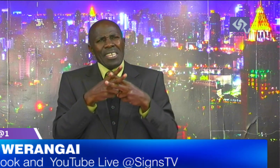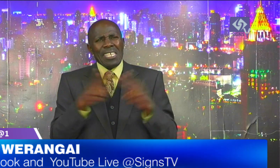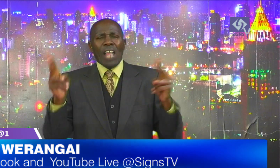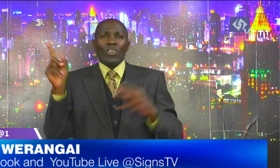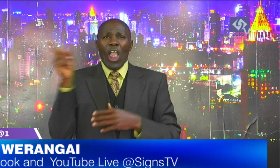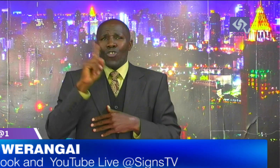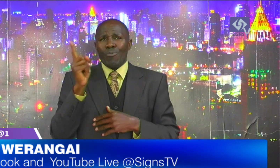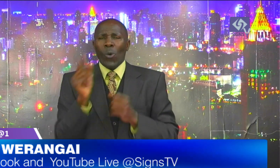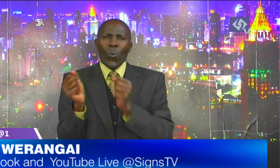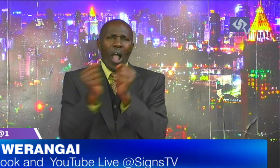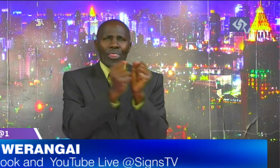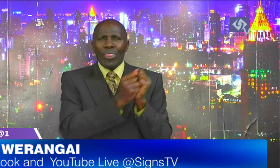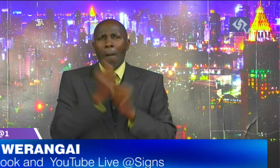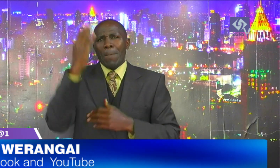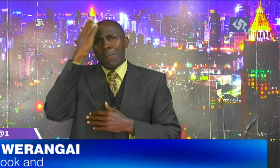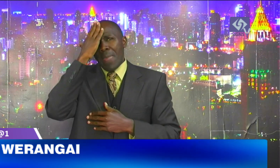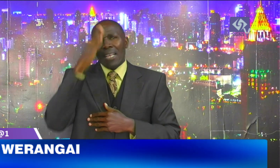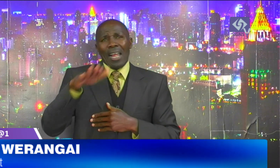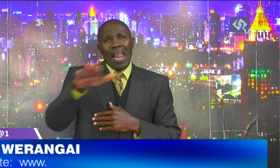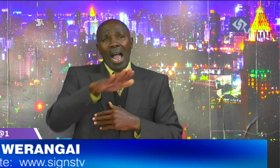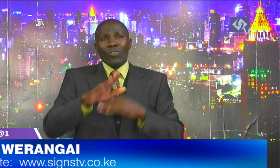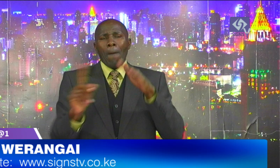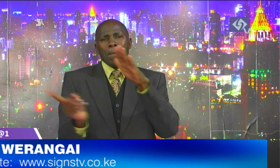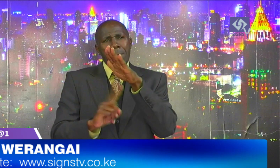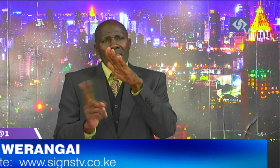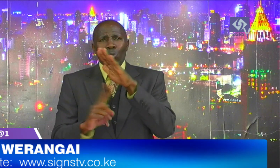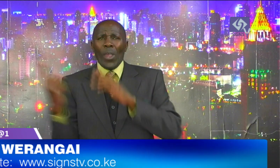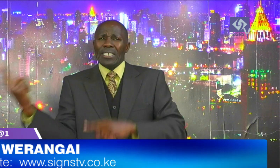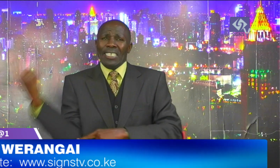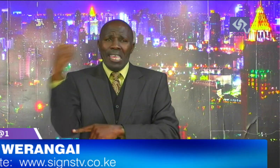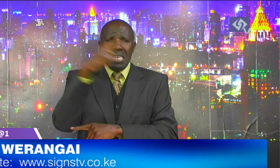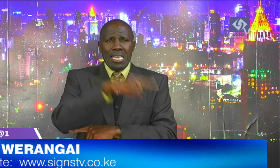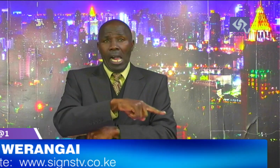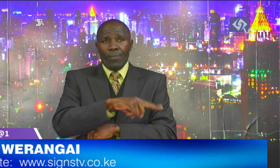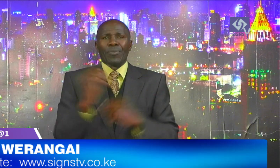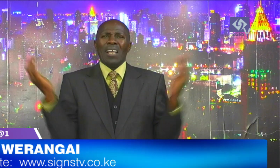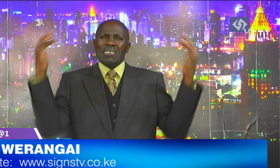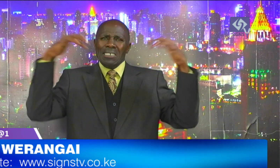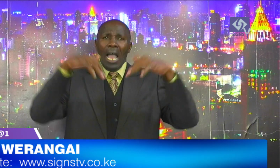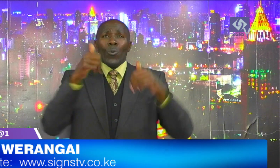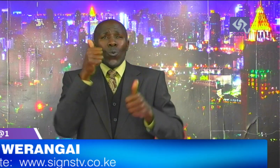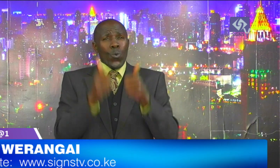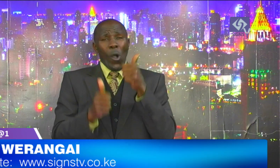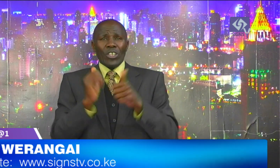The Africa Climate Summit has kicked off in Nairobi with Monday set as Ministerial